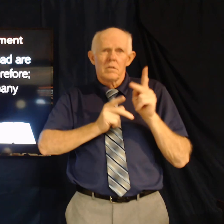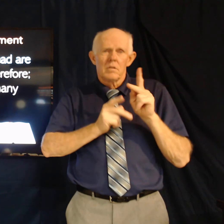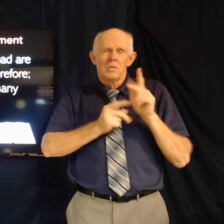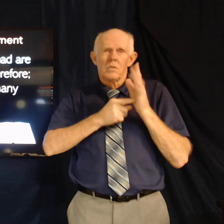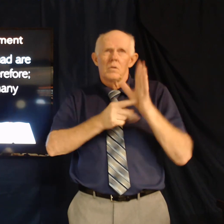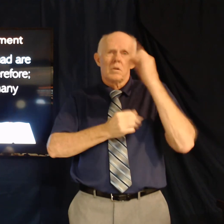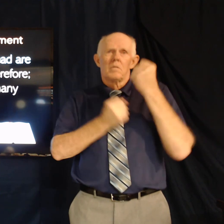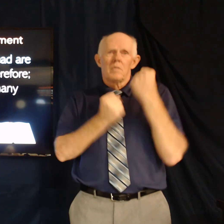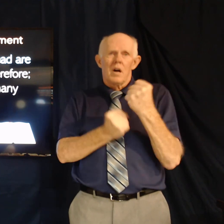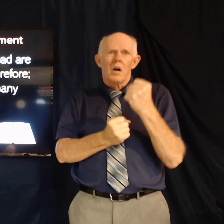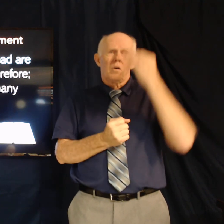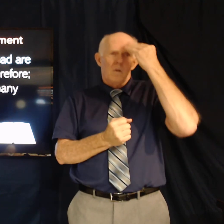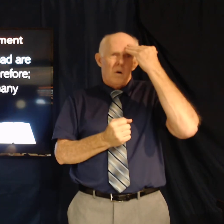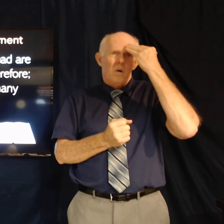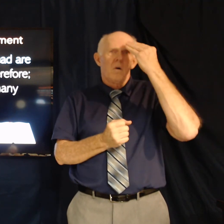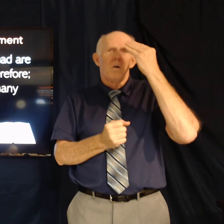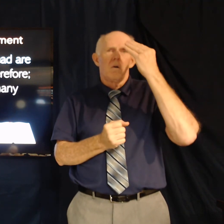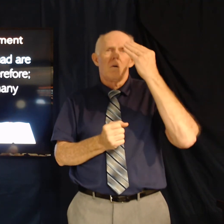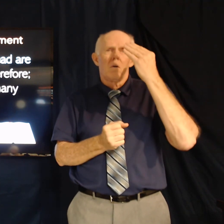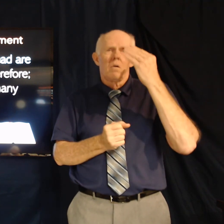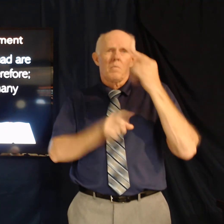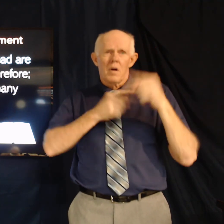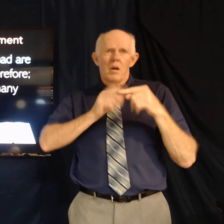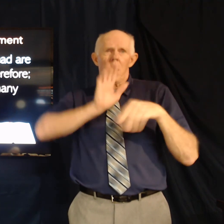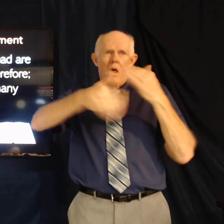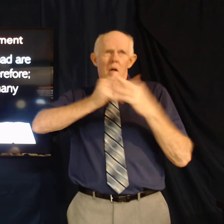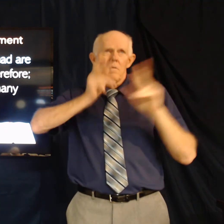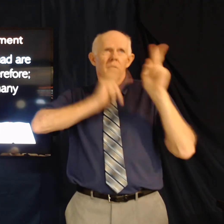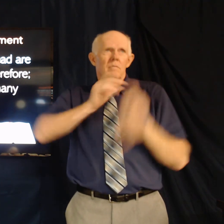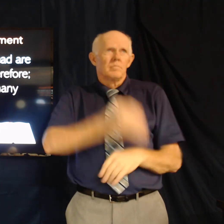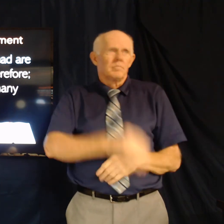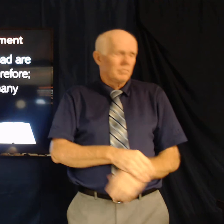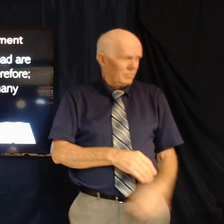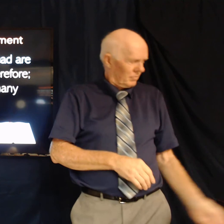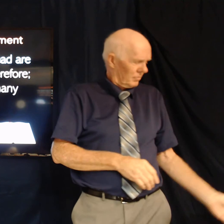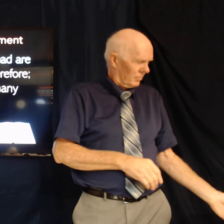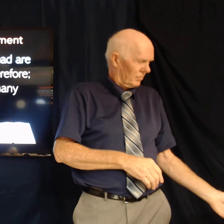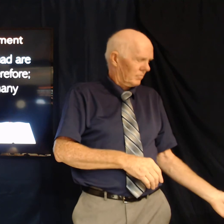He loves people, and He knows all about people.